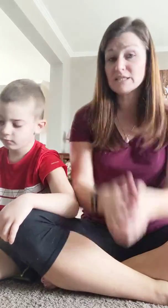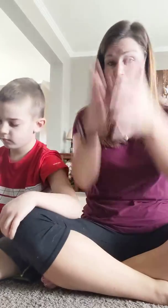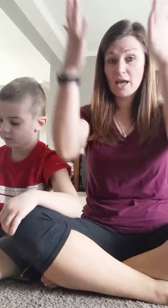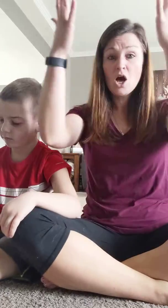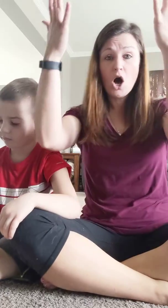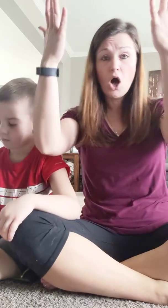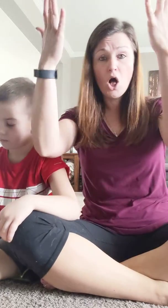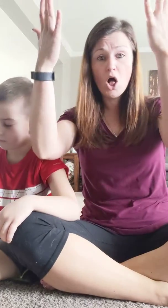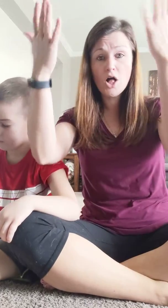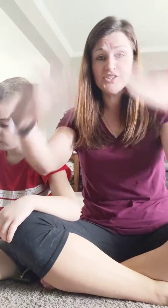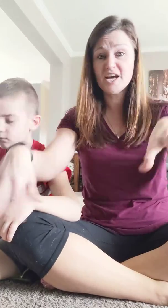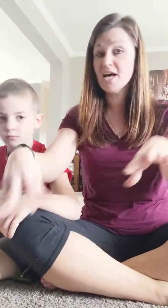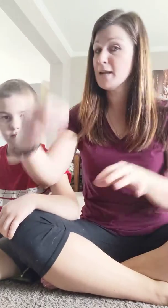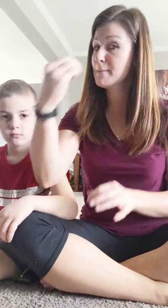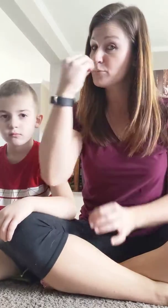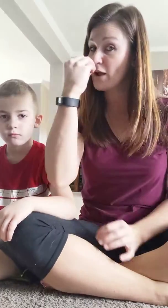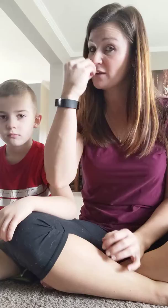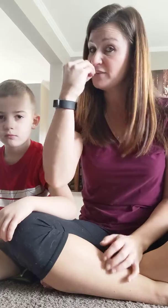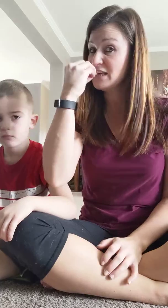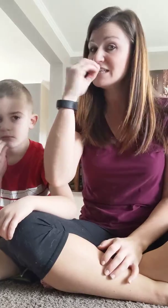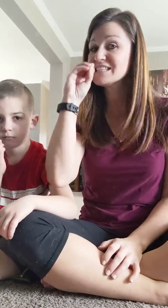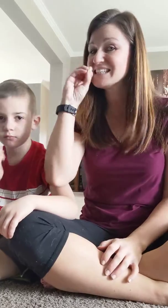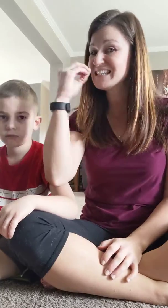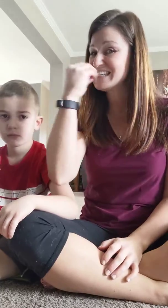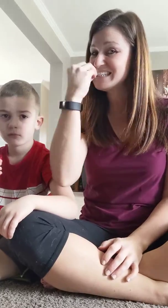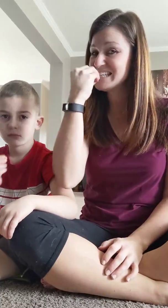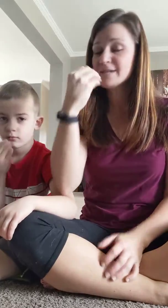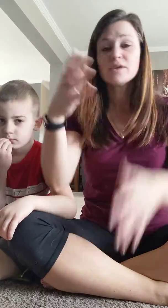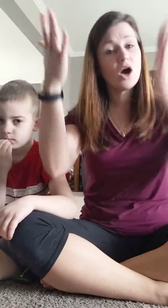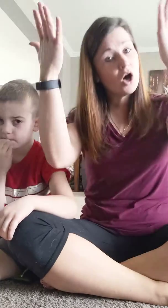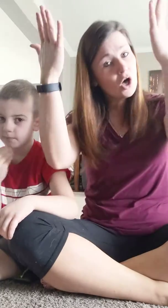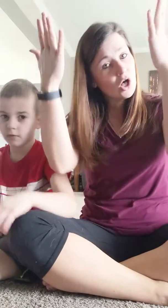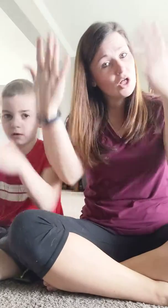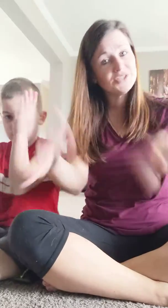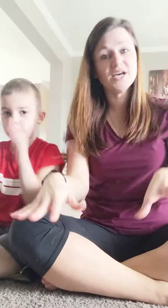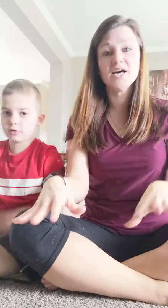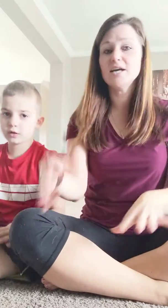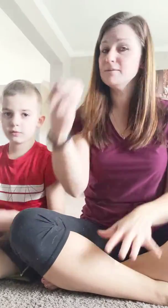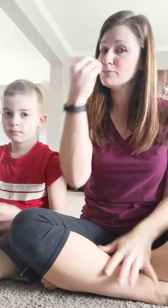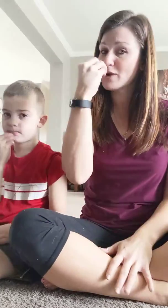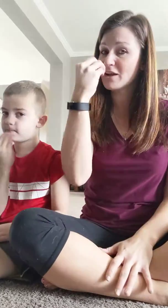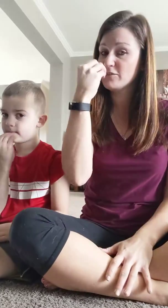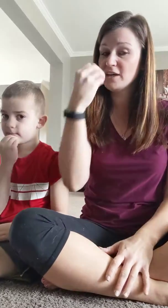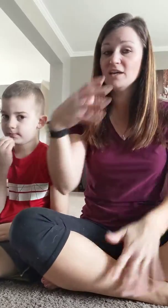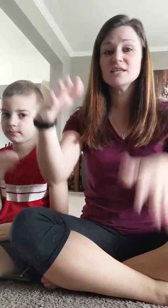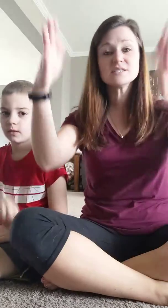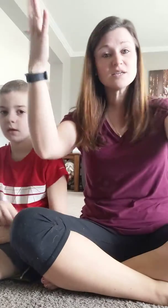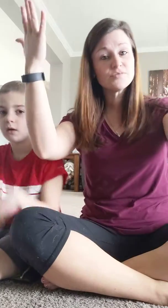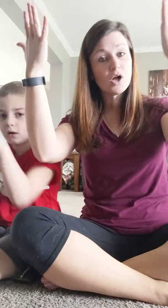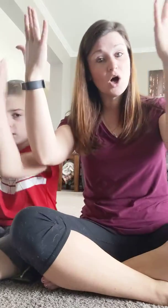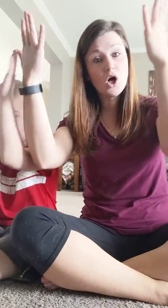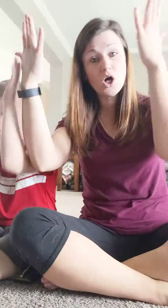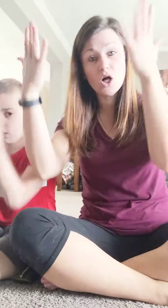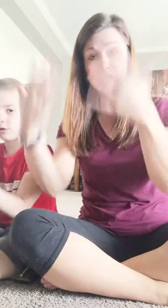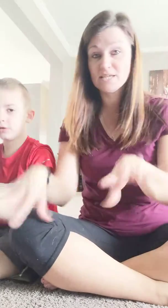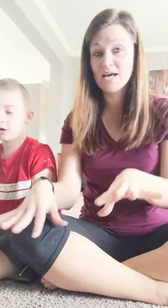sing, "All done breakfast." This is eat. All done breakfast. All